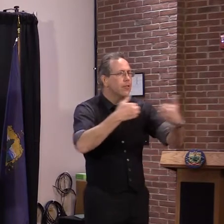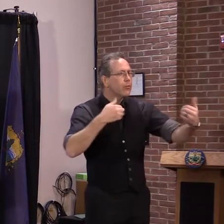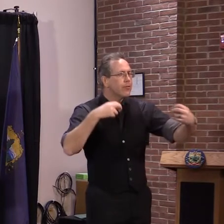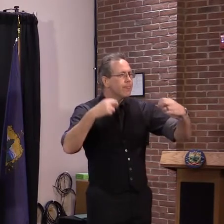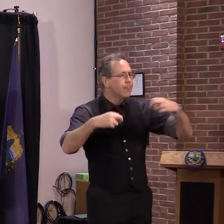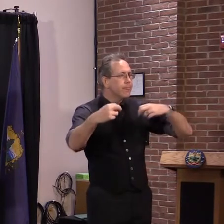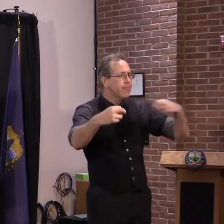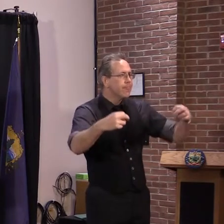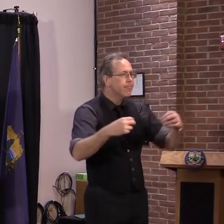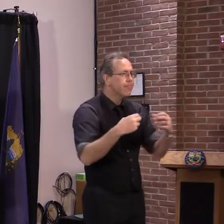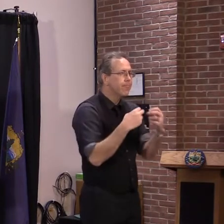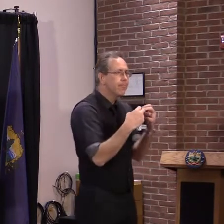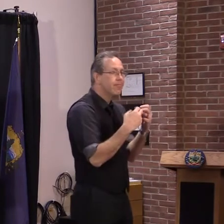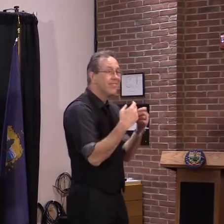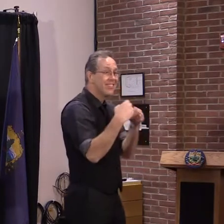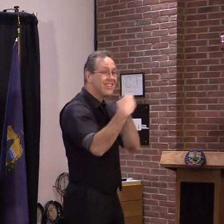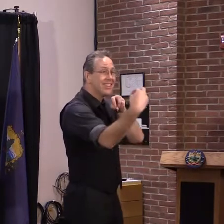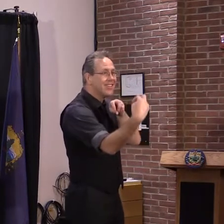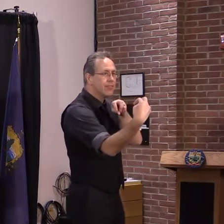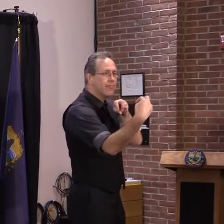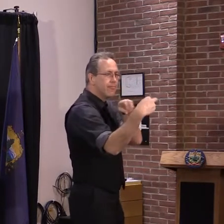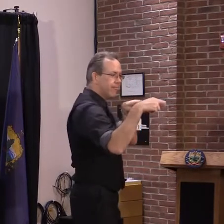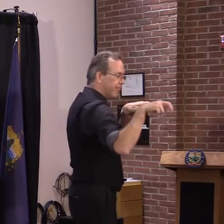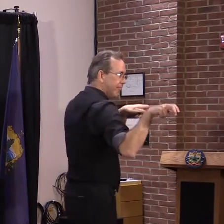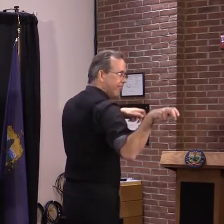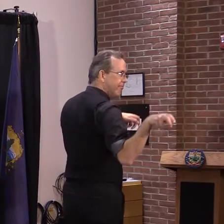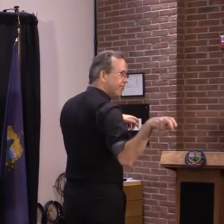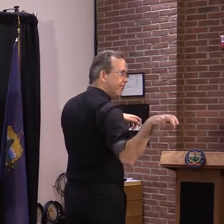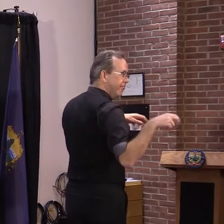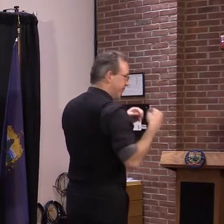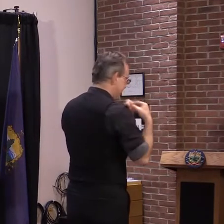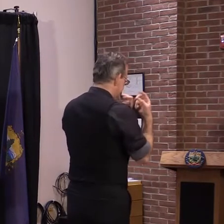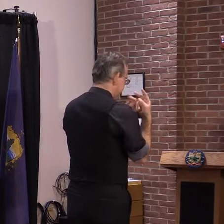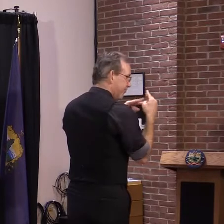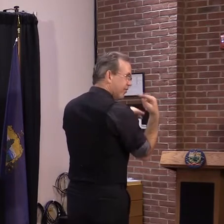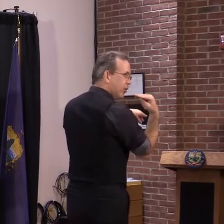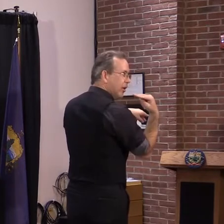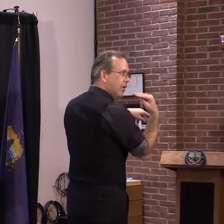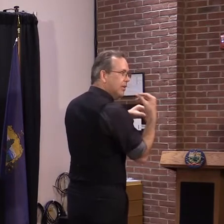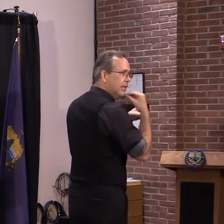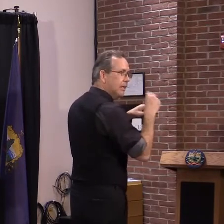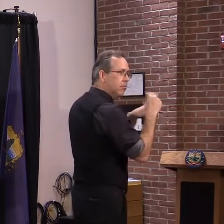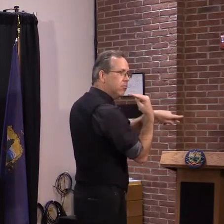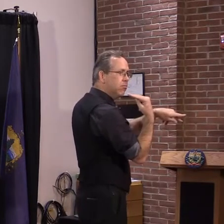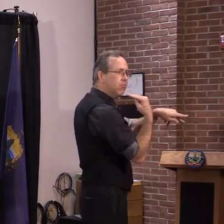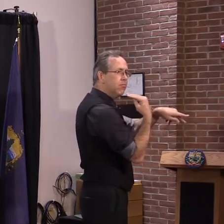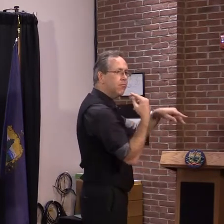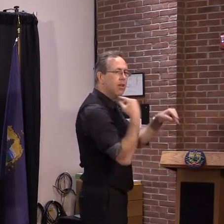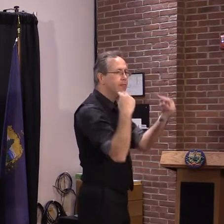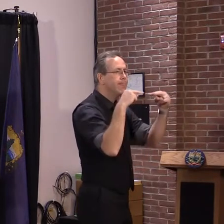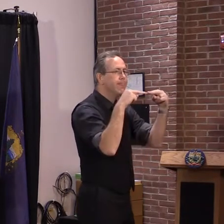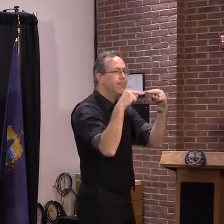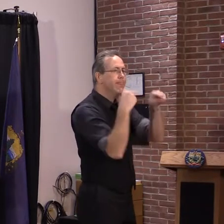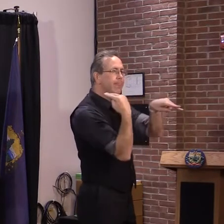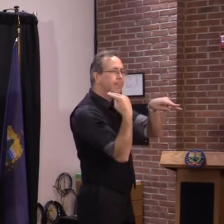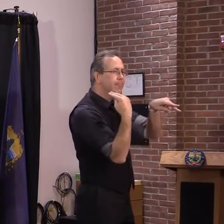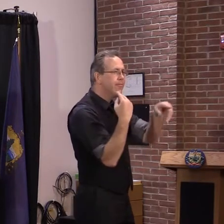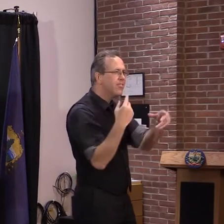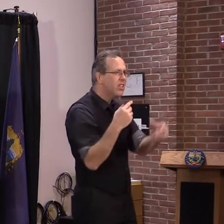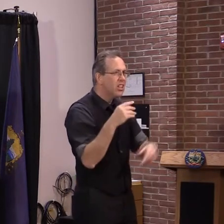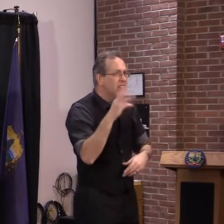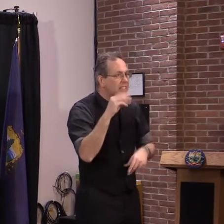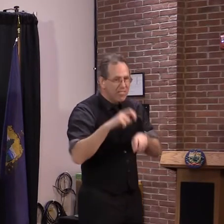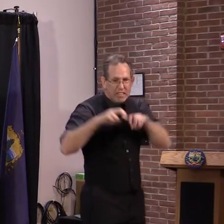chairs around, face the wall, to have their lunch 6 feet apart. And the anxiety level that must